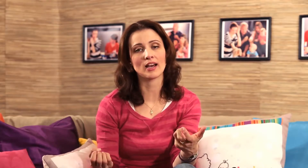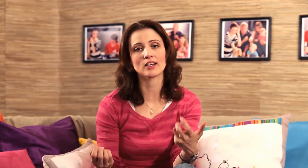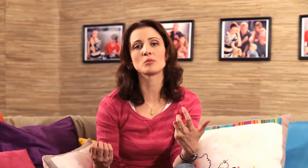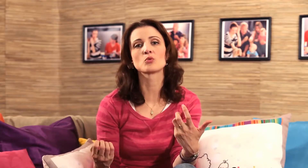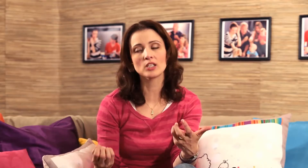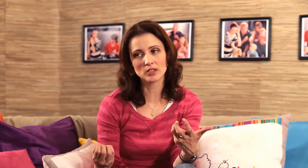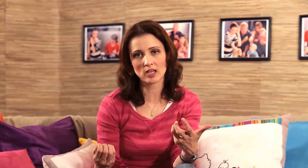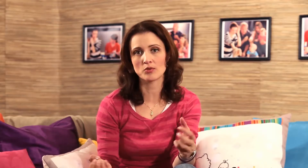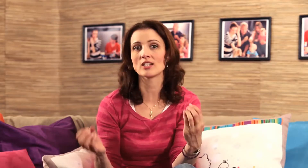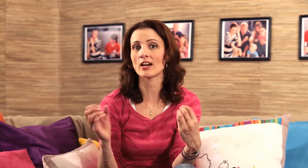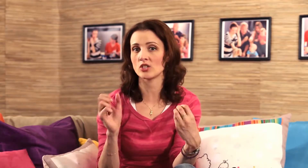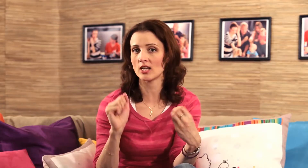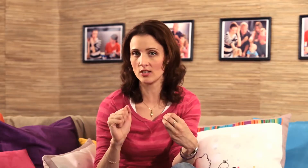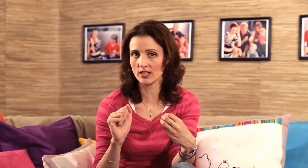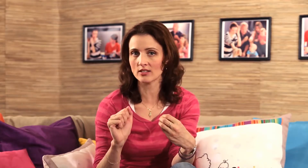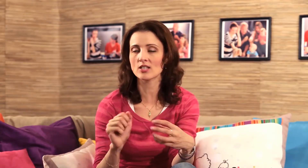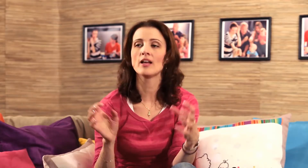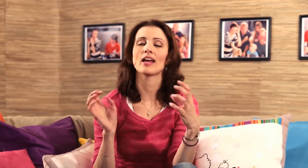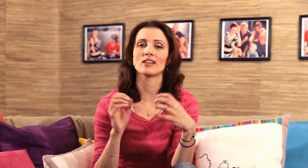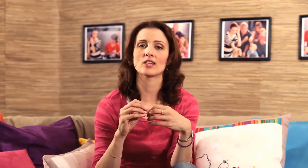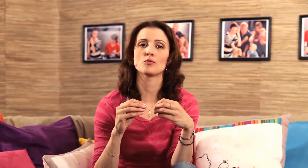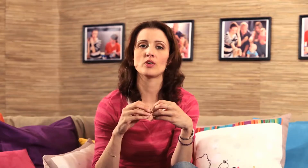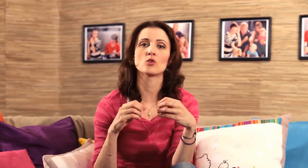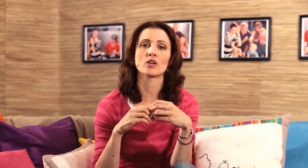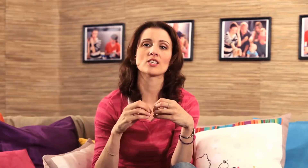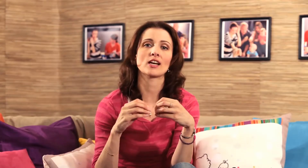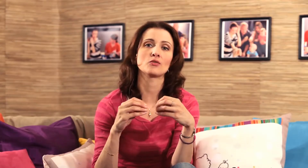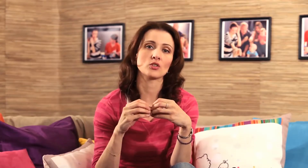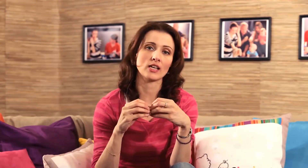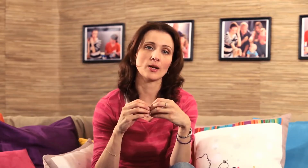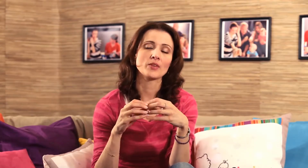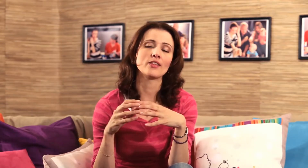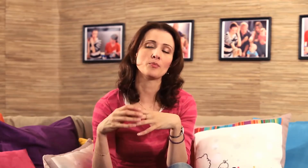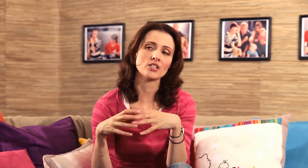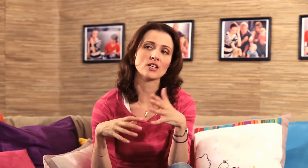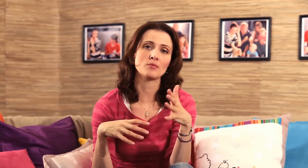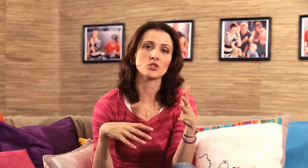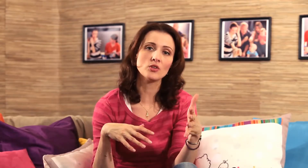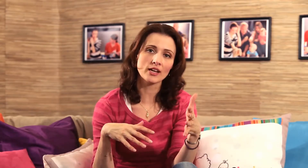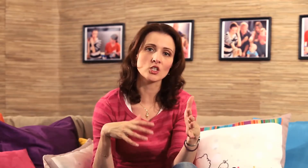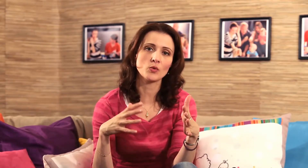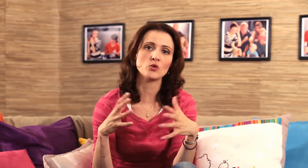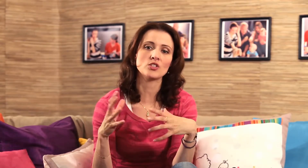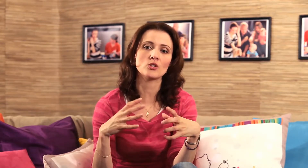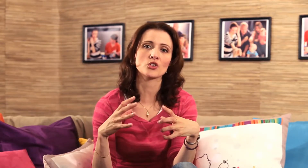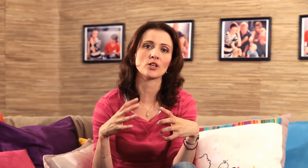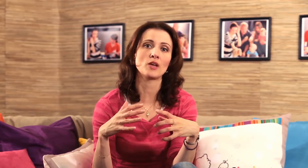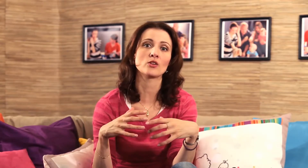that, it can be really, really helpful to actually take their hands and let them feel what a sign feels like. And the best time to do that is when you see your child making those